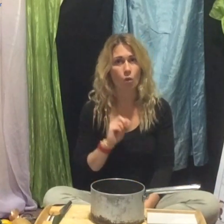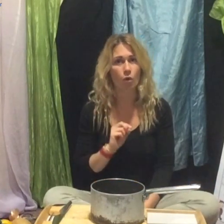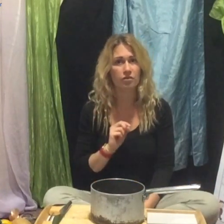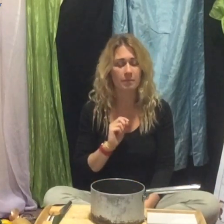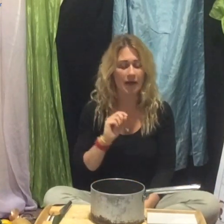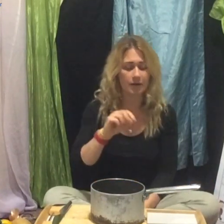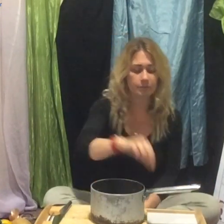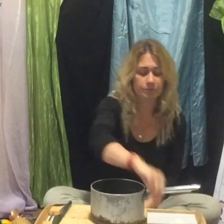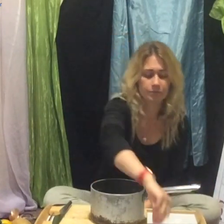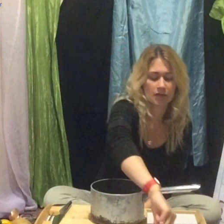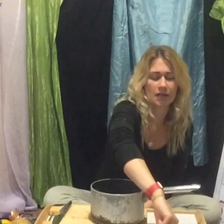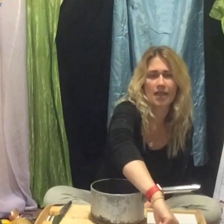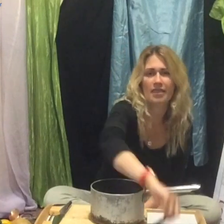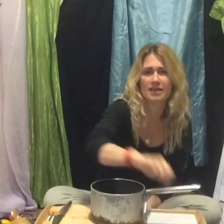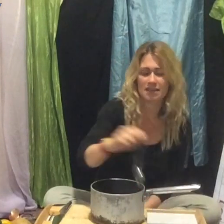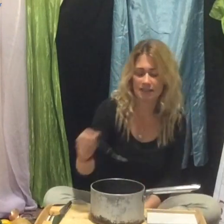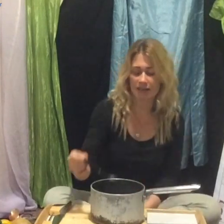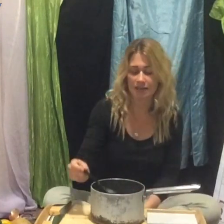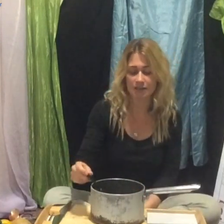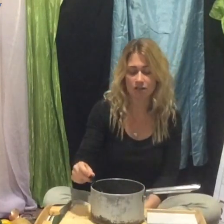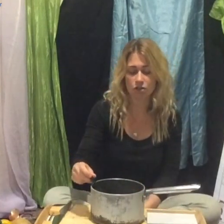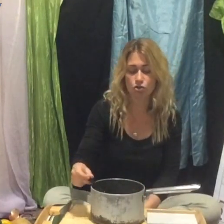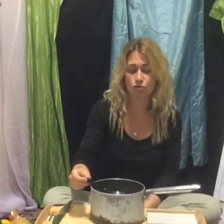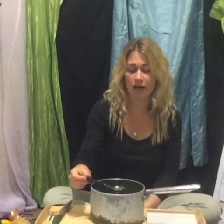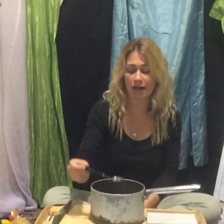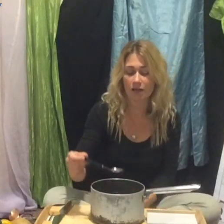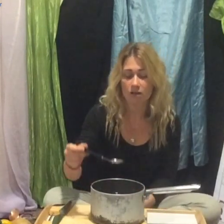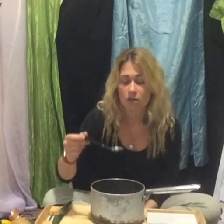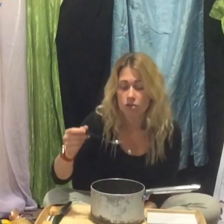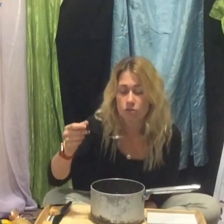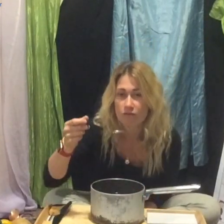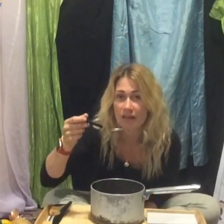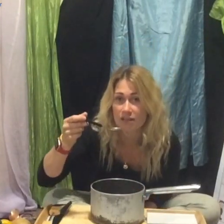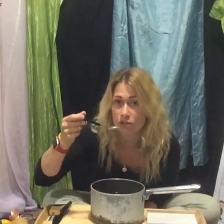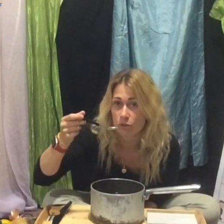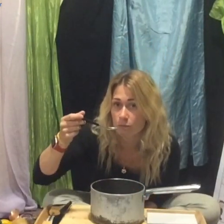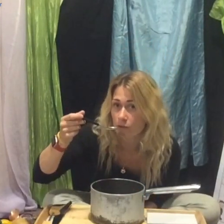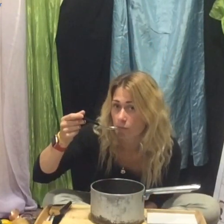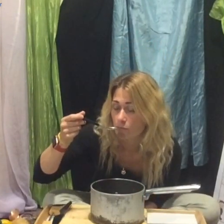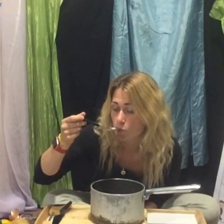One of the men then decided to try some of their soup.